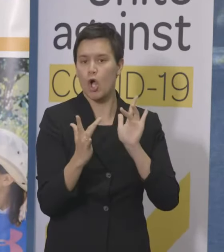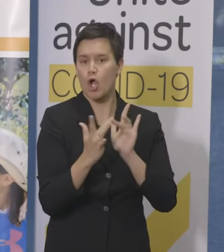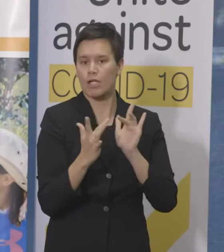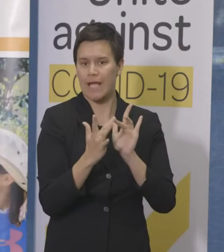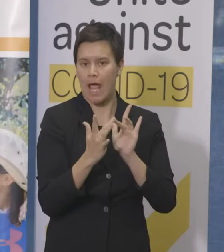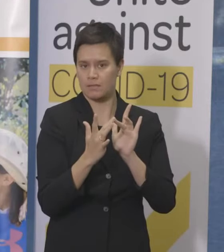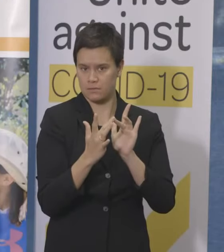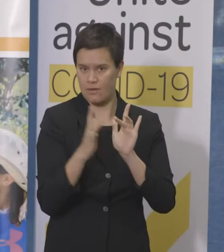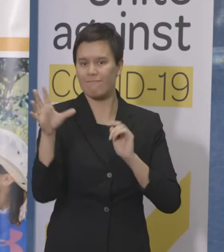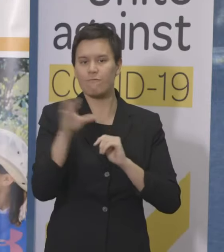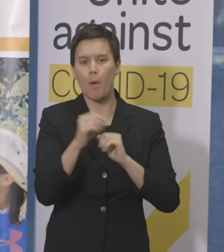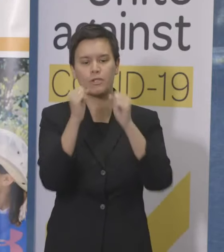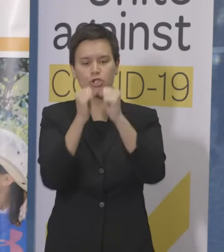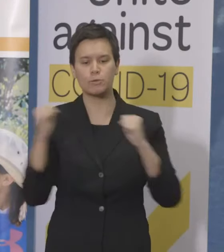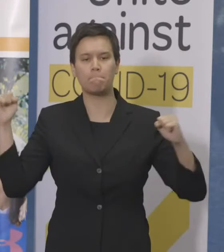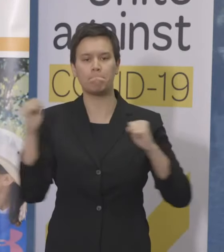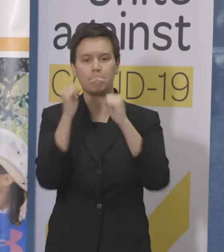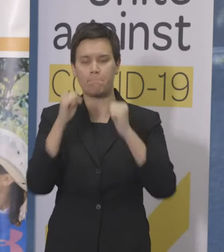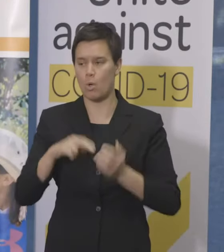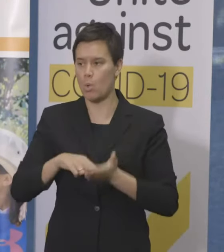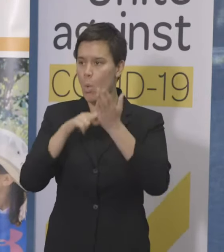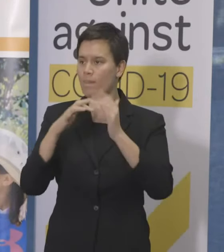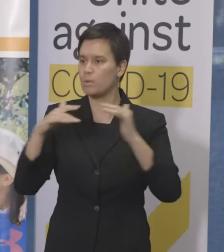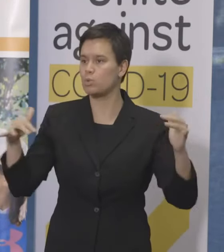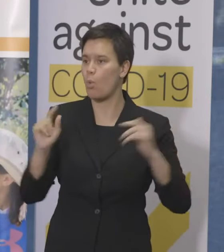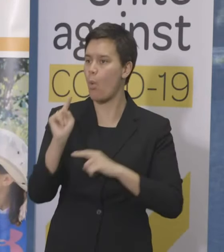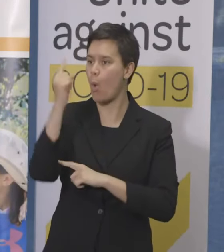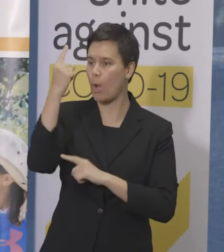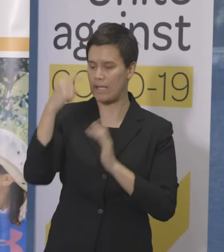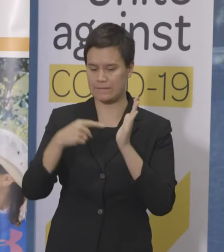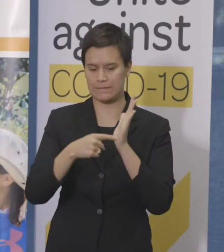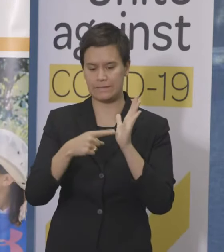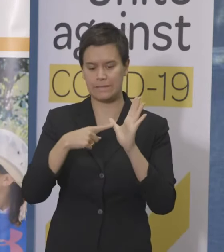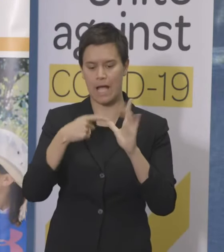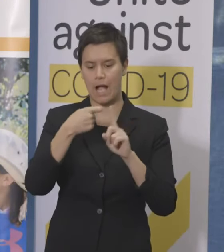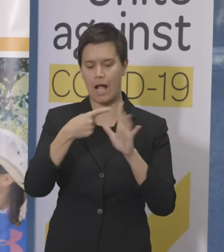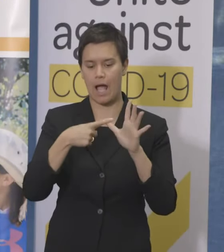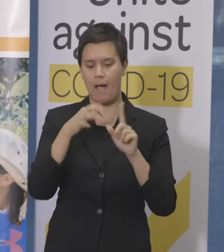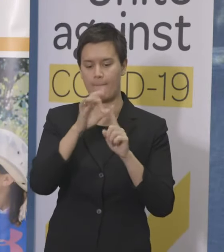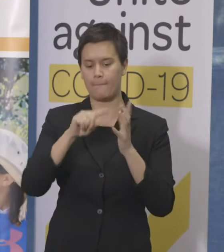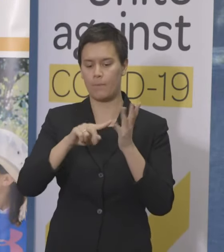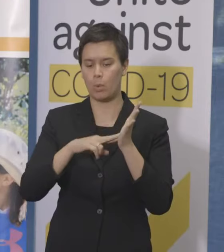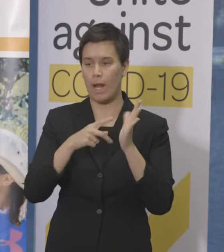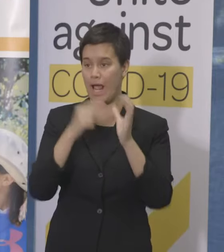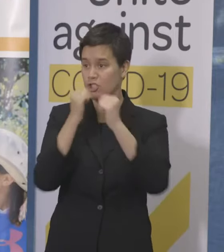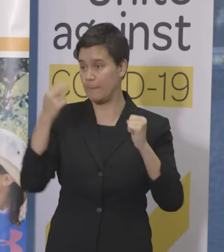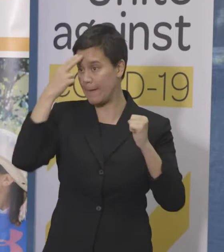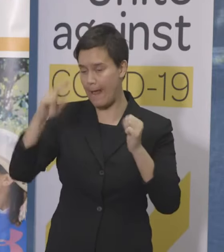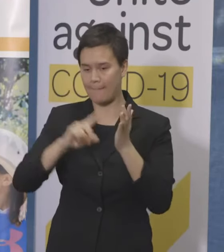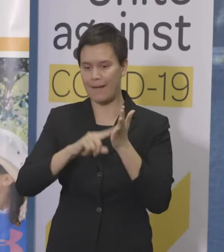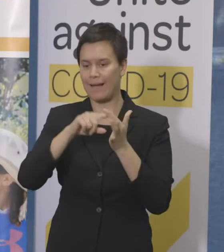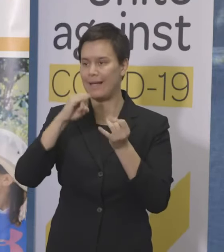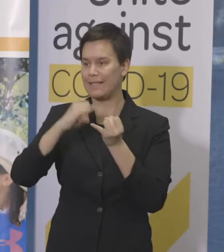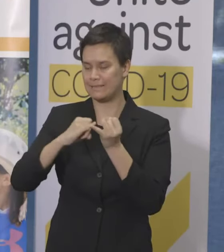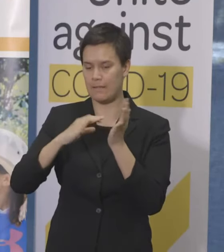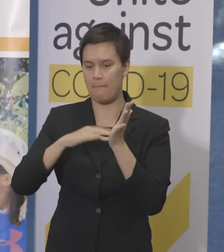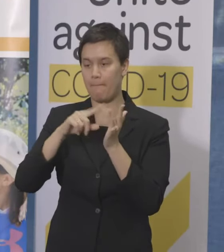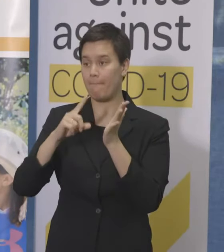gym sessions at Les Mills Takapuna, and all have been contacted and are self-isolating. And to date, 80 of